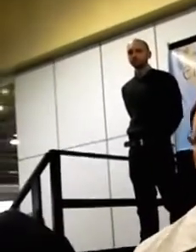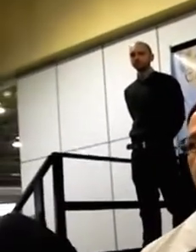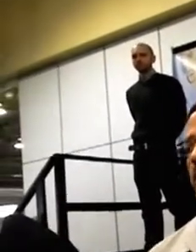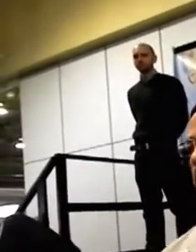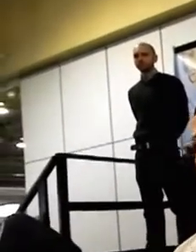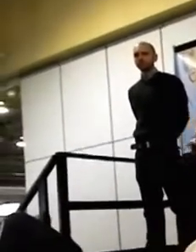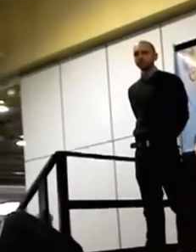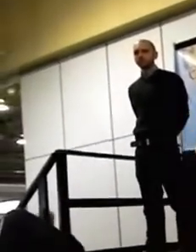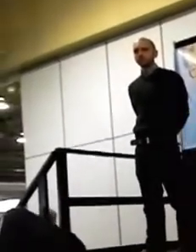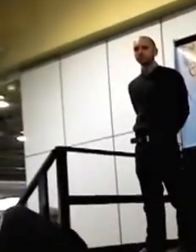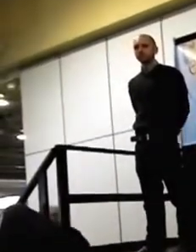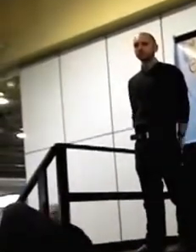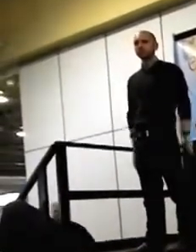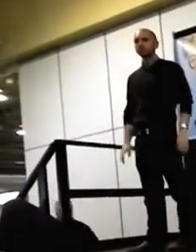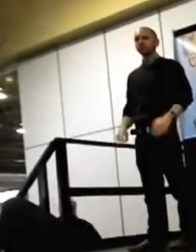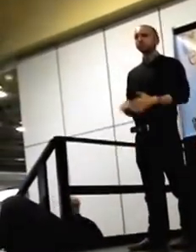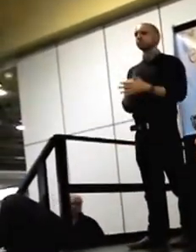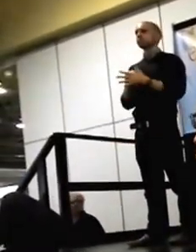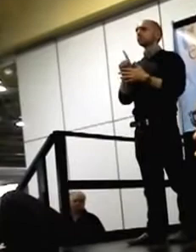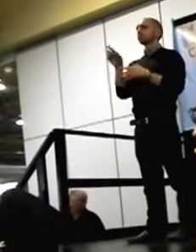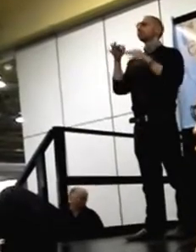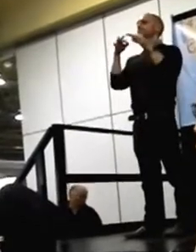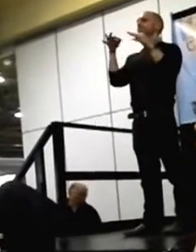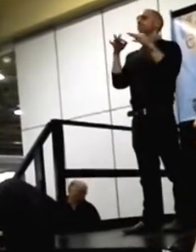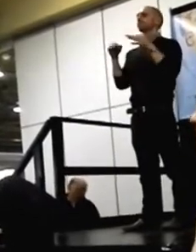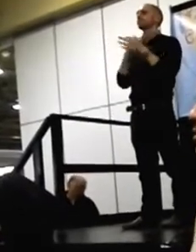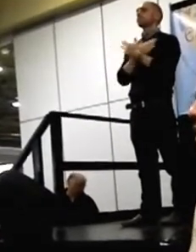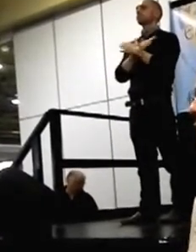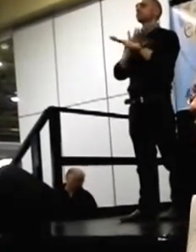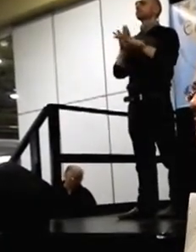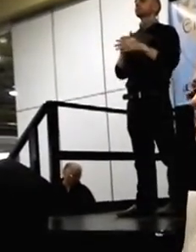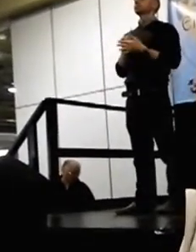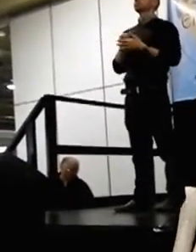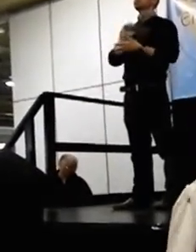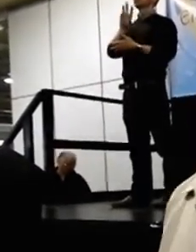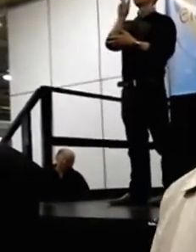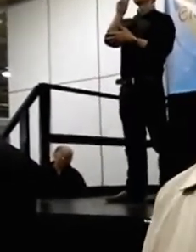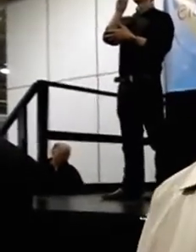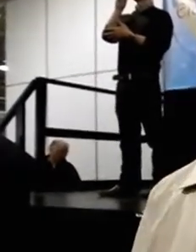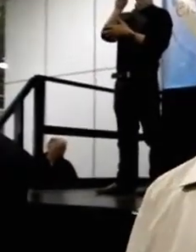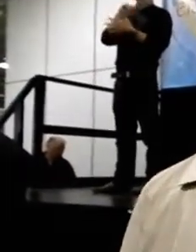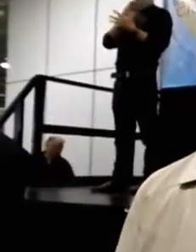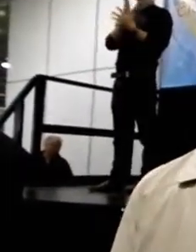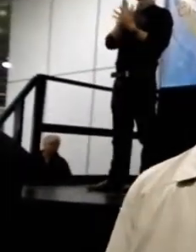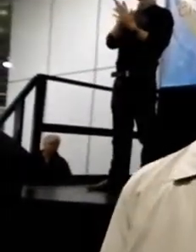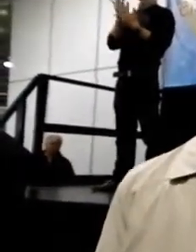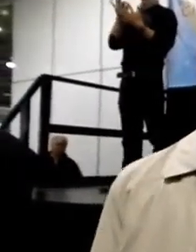There will be six takbiras after takbiratul ihram.